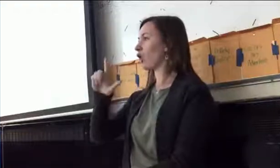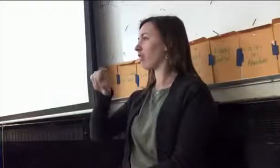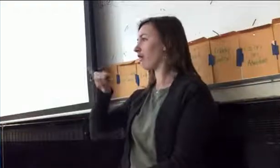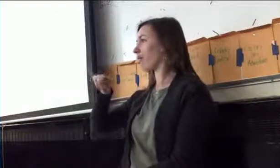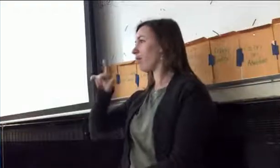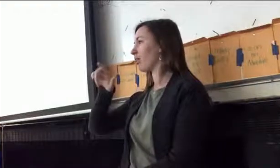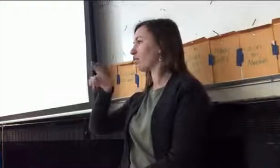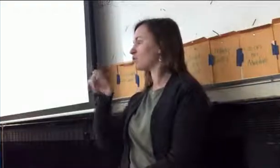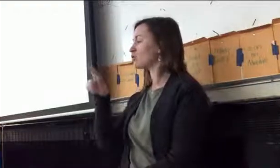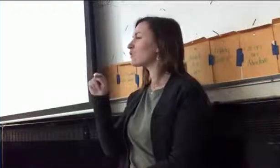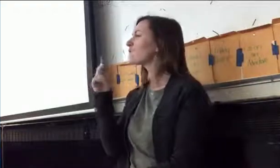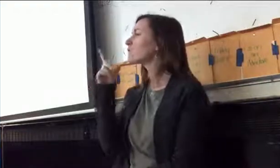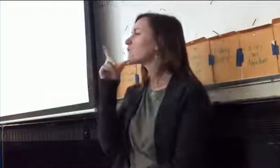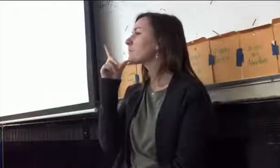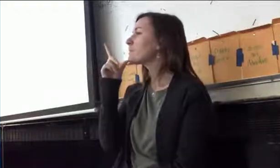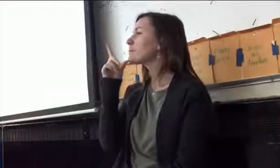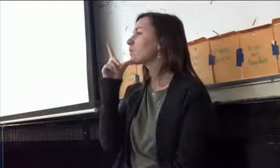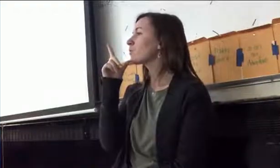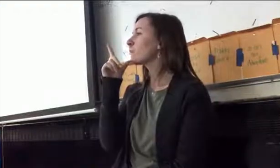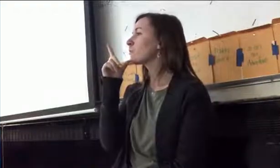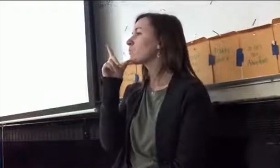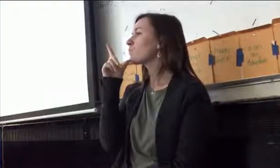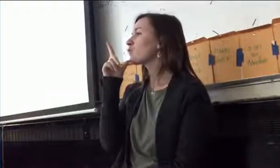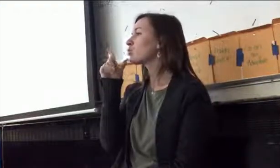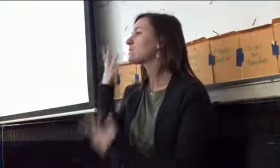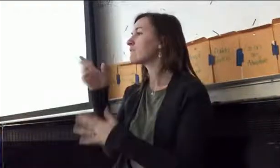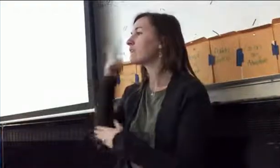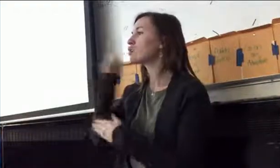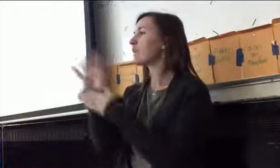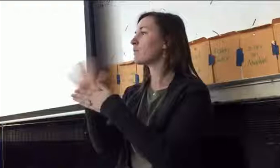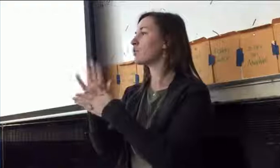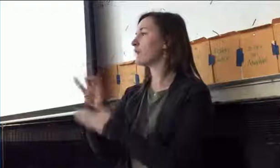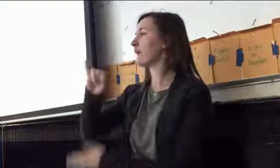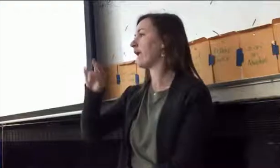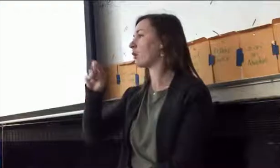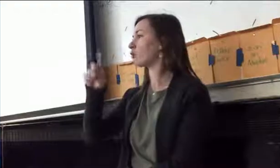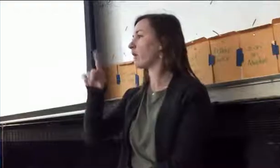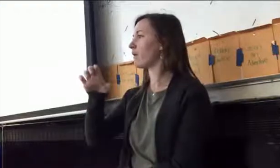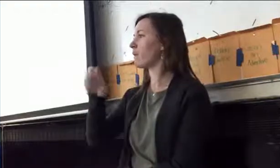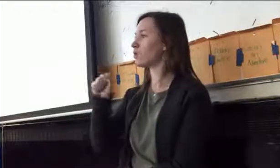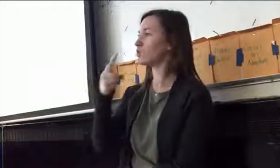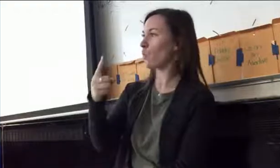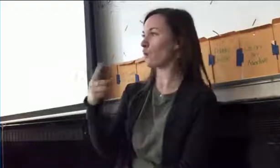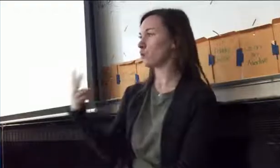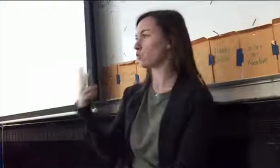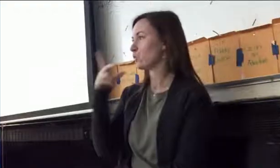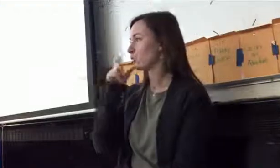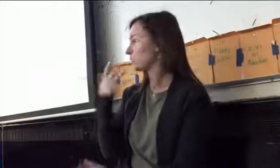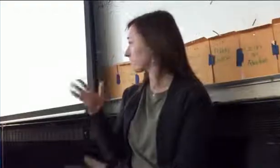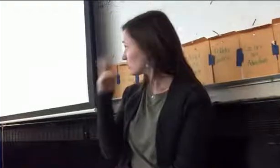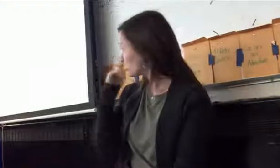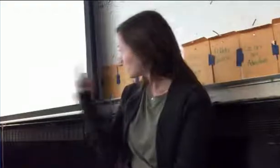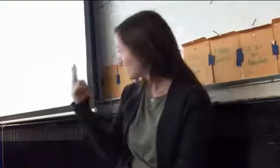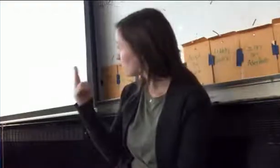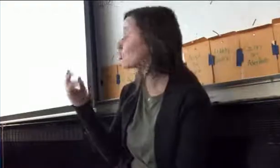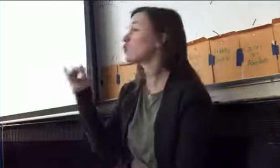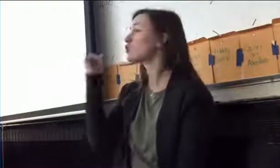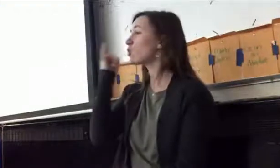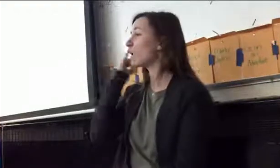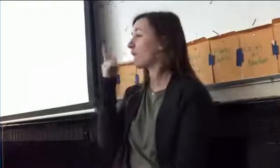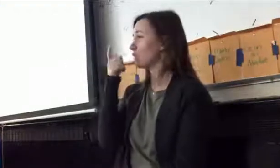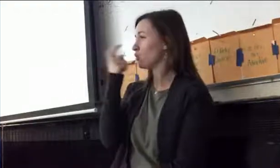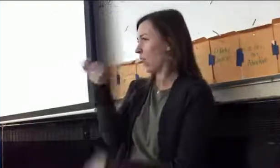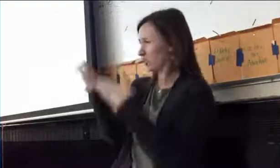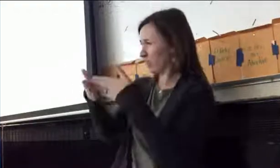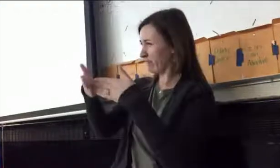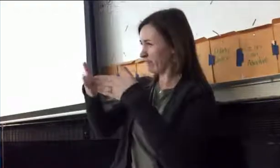who's ever seen The Incredibles, either 1 or 2? Either 1 or 2 in The Incredibles. A couple people? Okay. So if you watch the